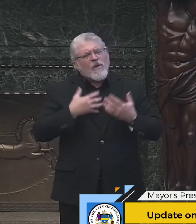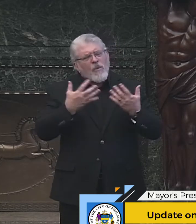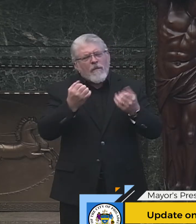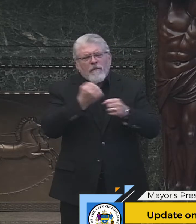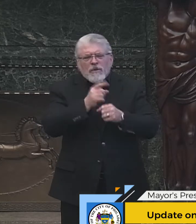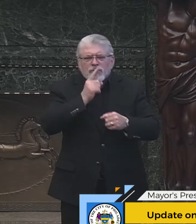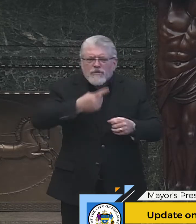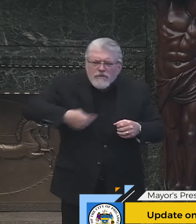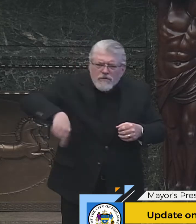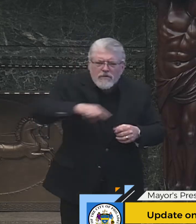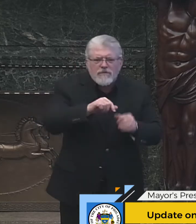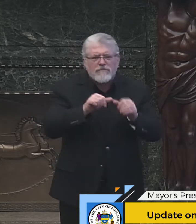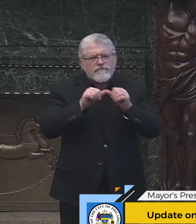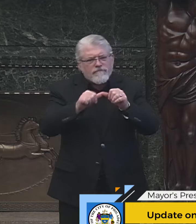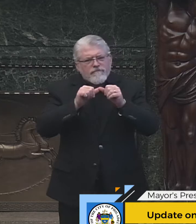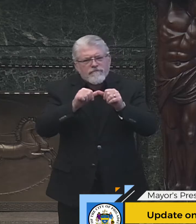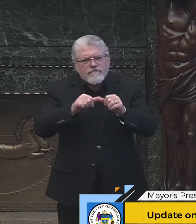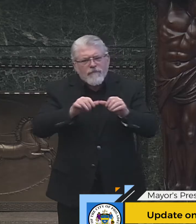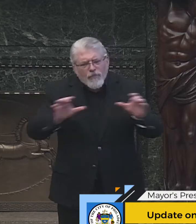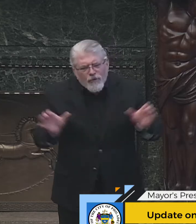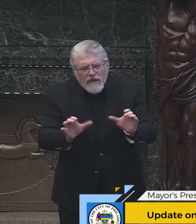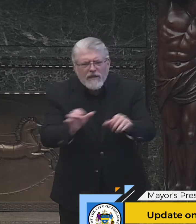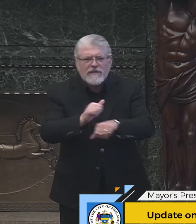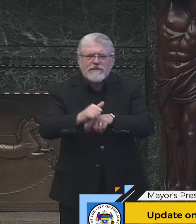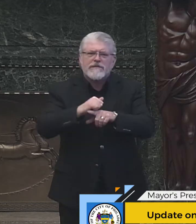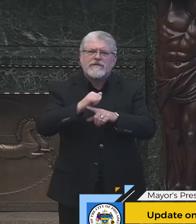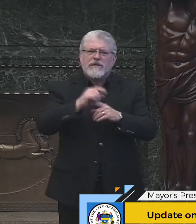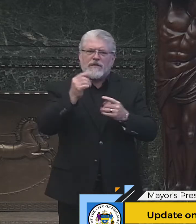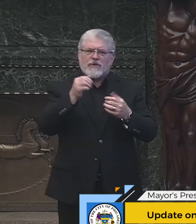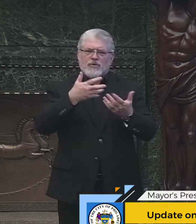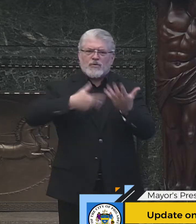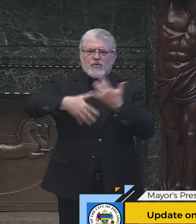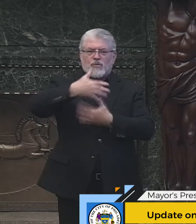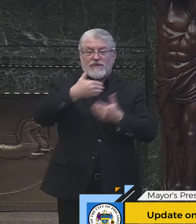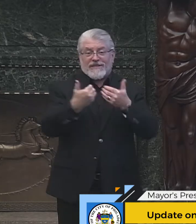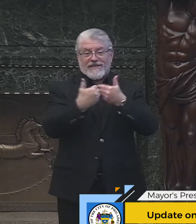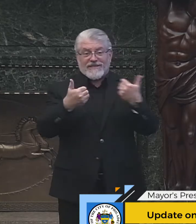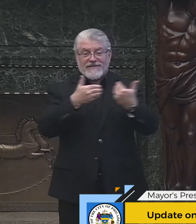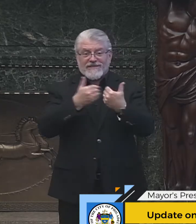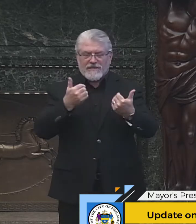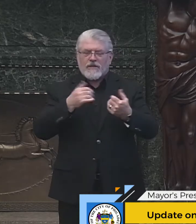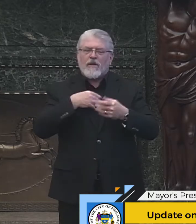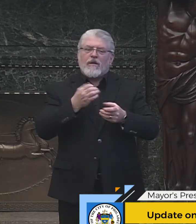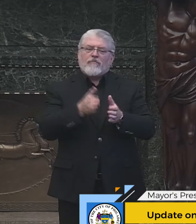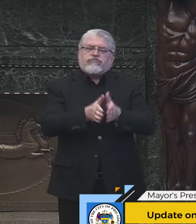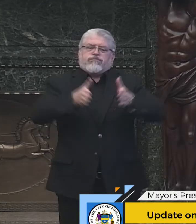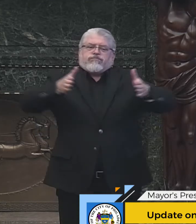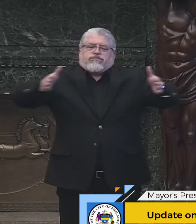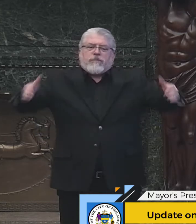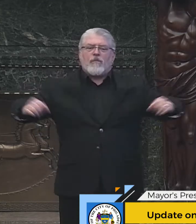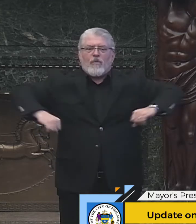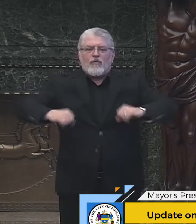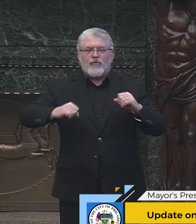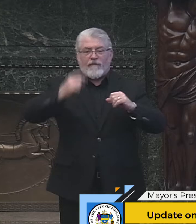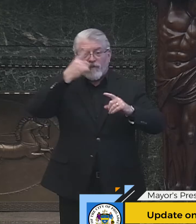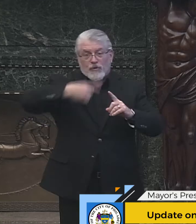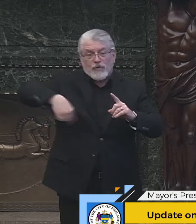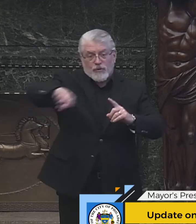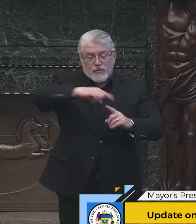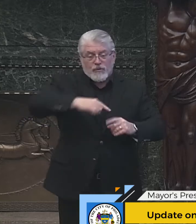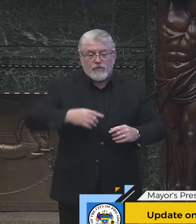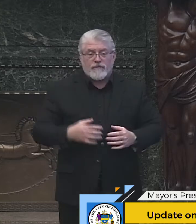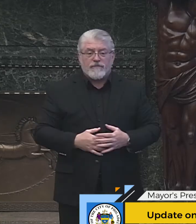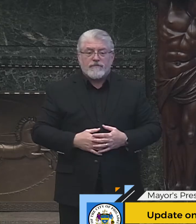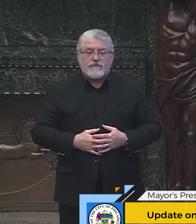please maintain social distancing in the course of outdoors recreation. The closure of MLK Drive will provide additional space for